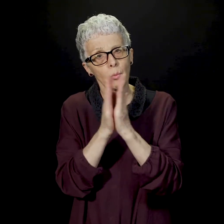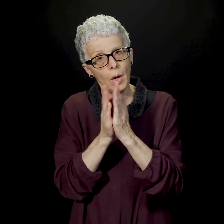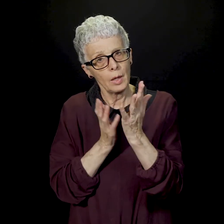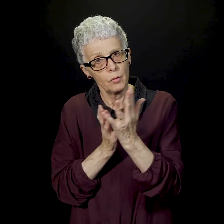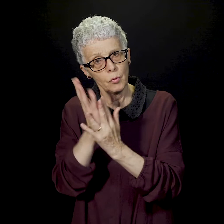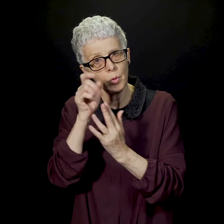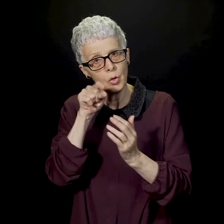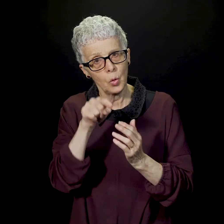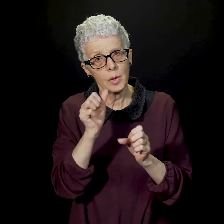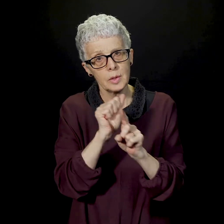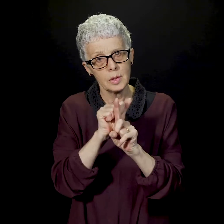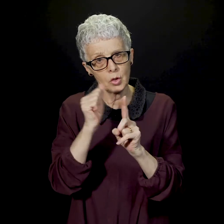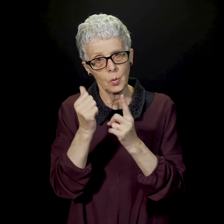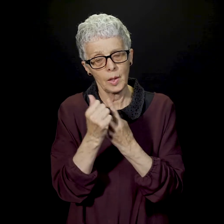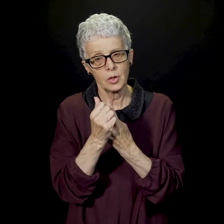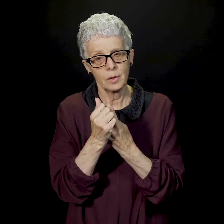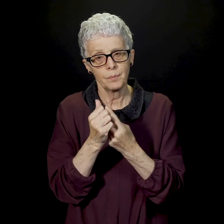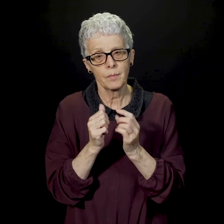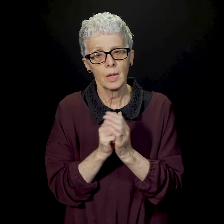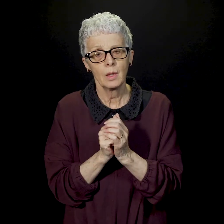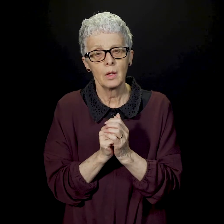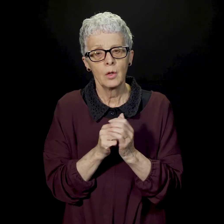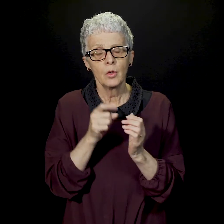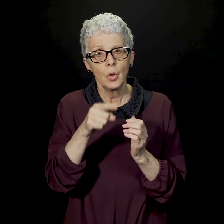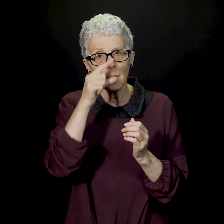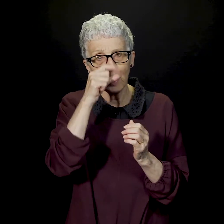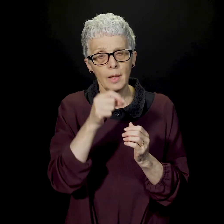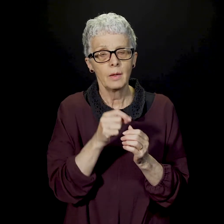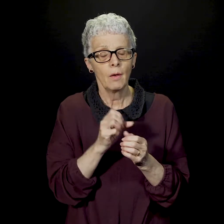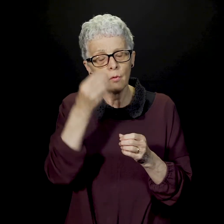Today, you can begin to metaphorically like leave the